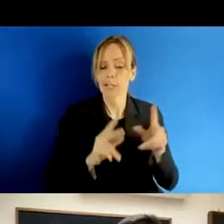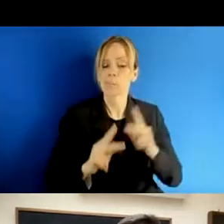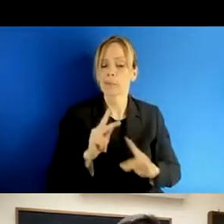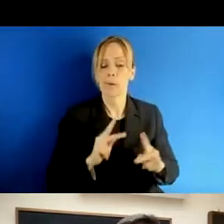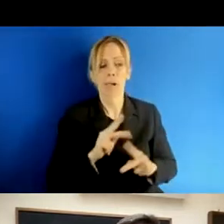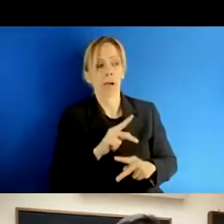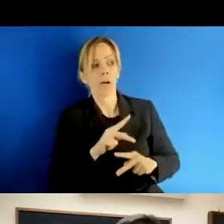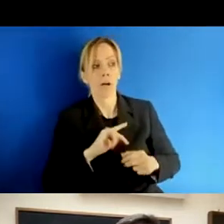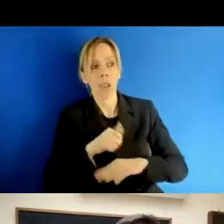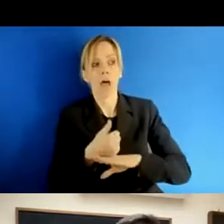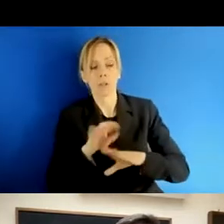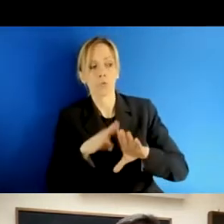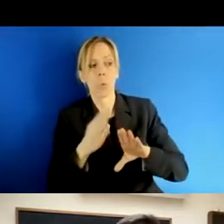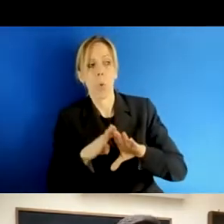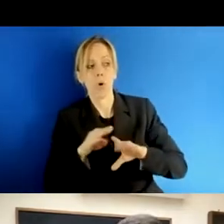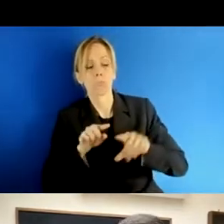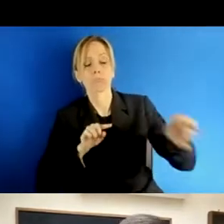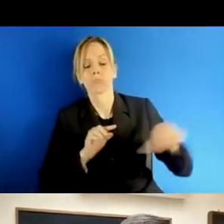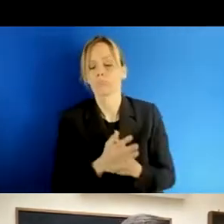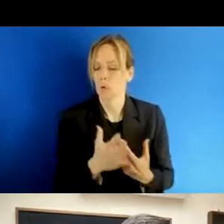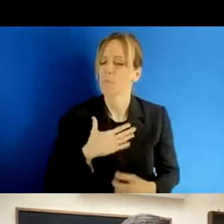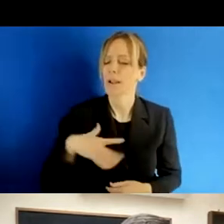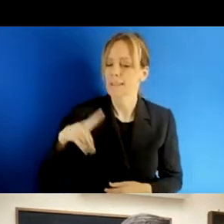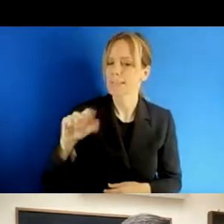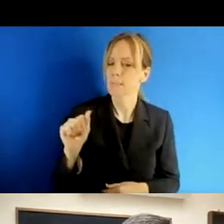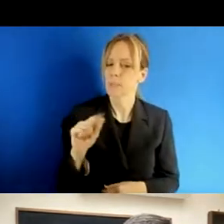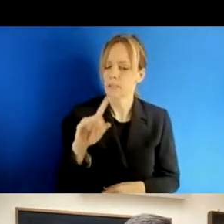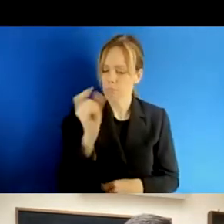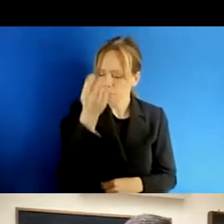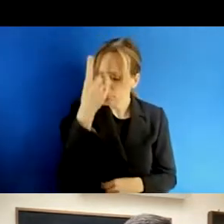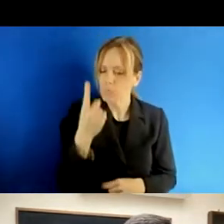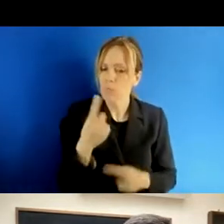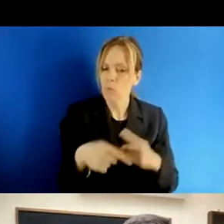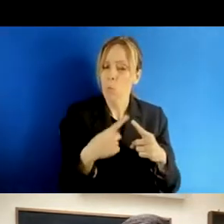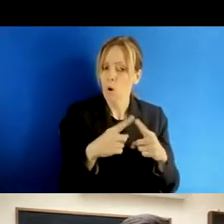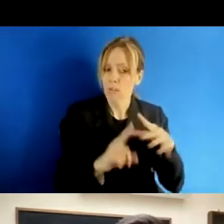to disability didn't come until pretty much until I lost my vision.